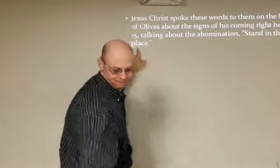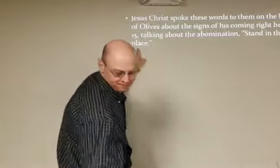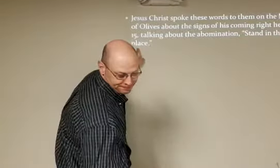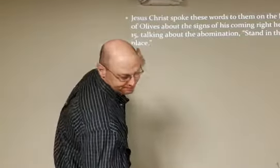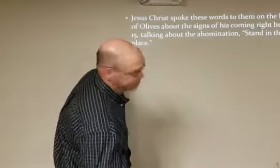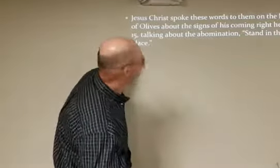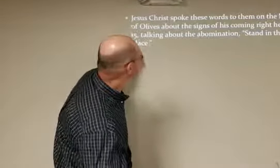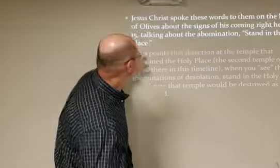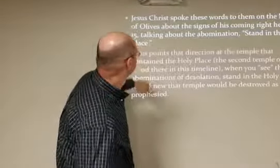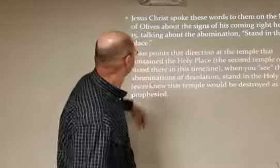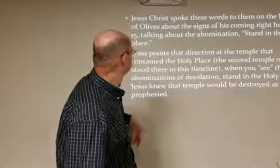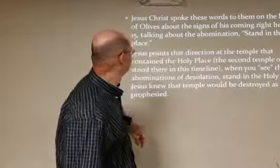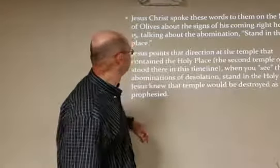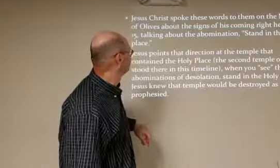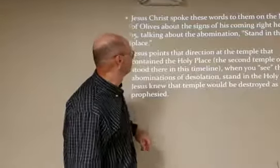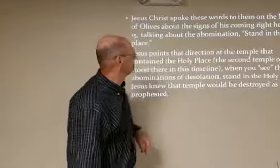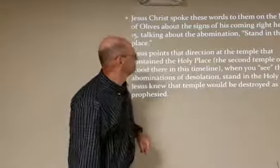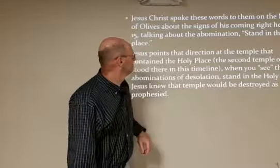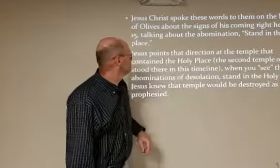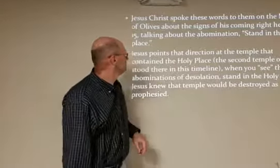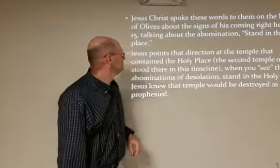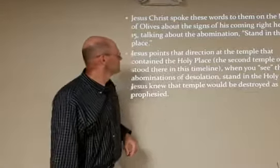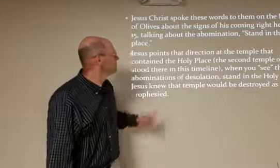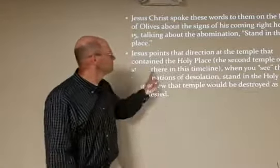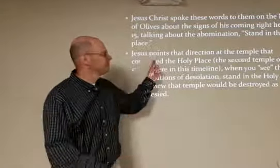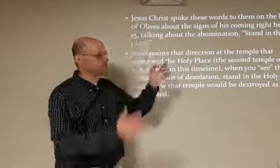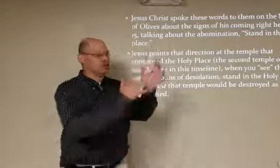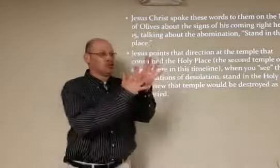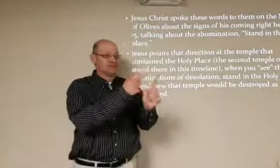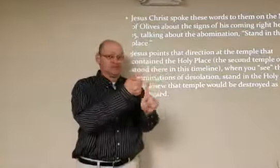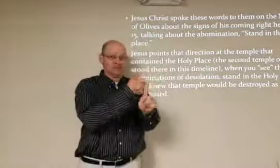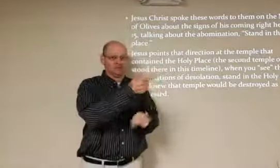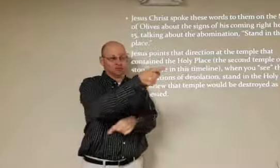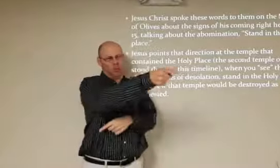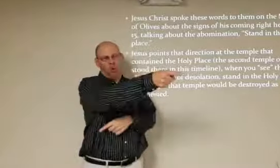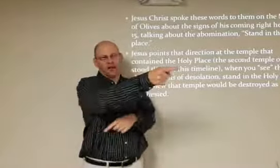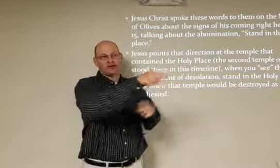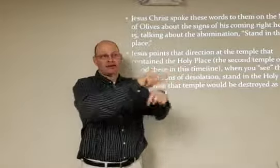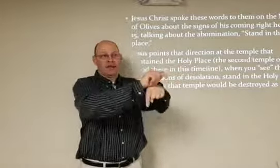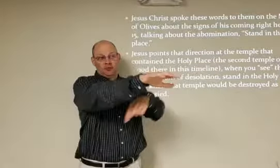is coming in verse 15, is talking about the abomination. Stand in the holy place.